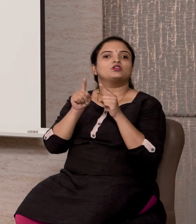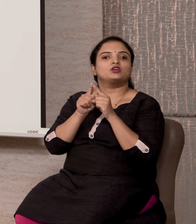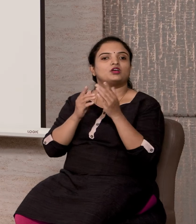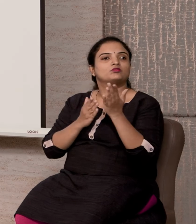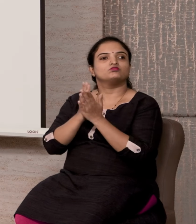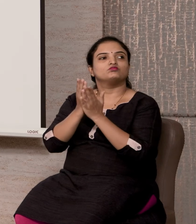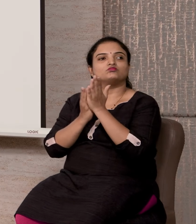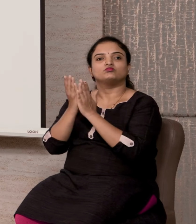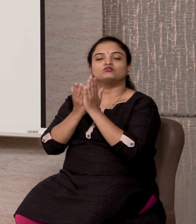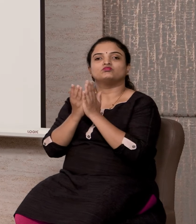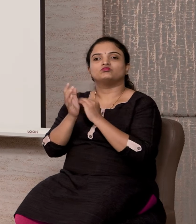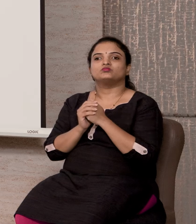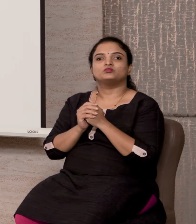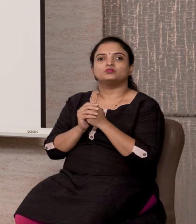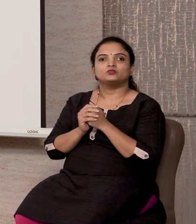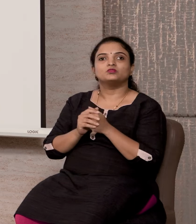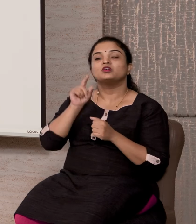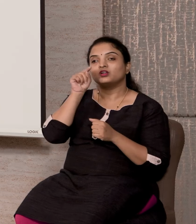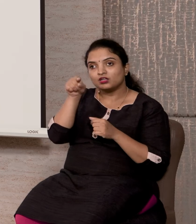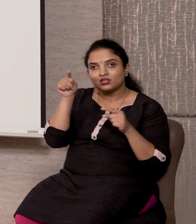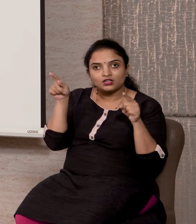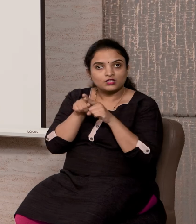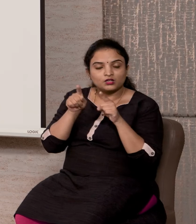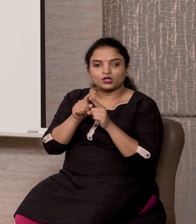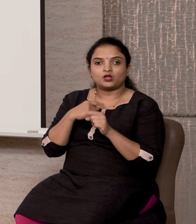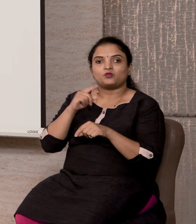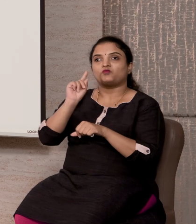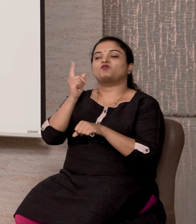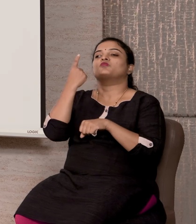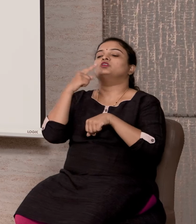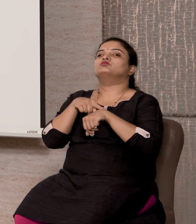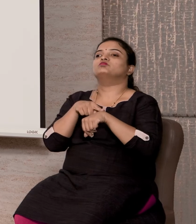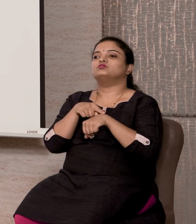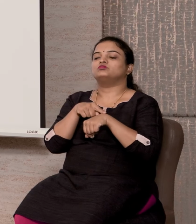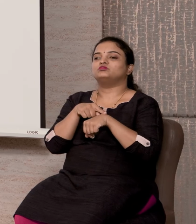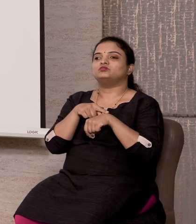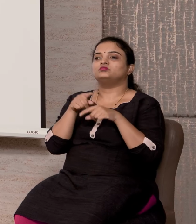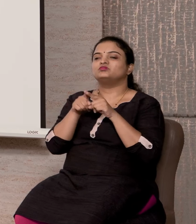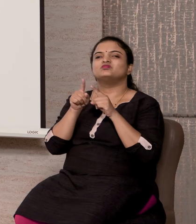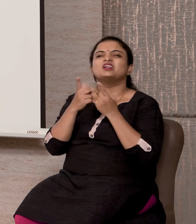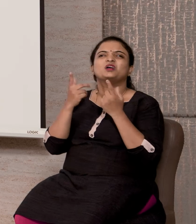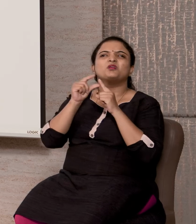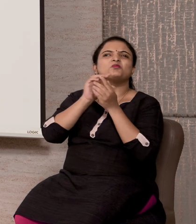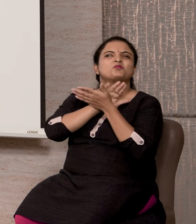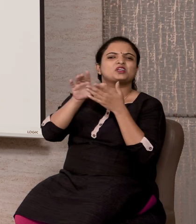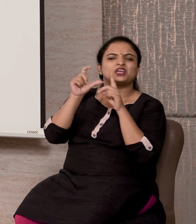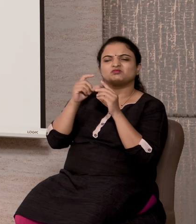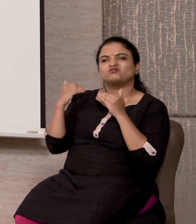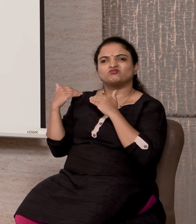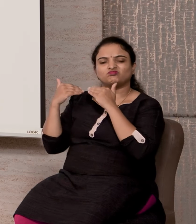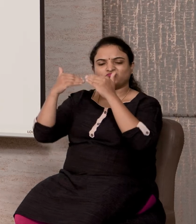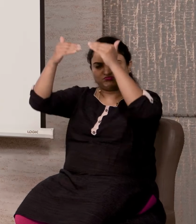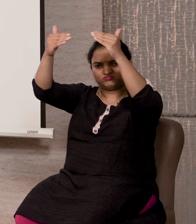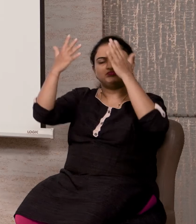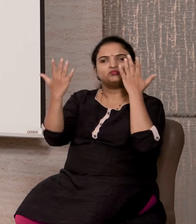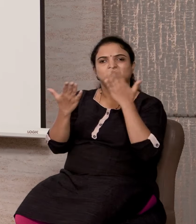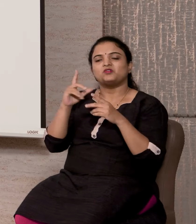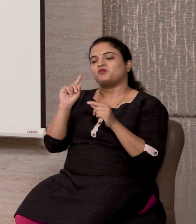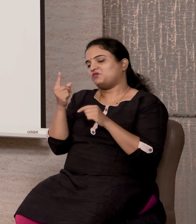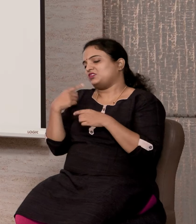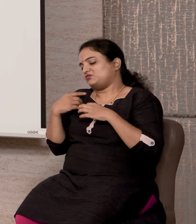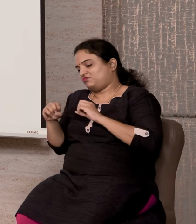of these are targeting the first bucket, right? Because that is where first we want to get to. So my PhD would be a long-term game, right? So the first part is where